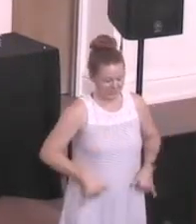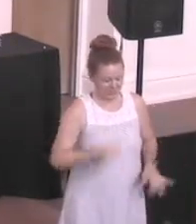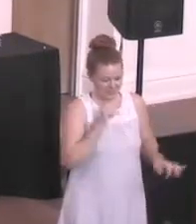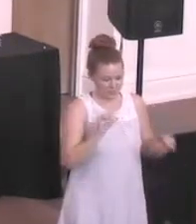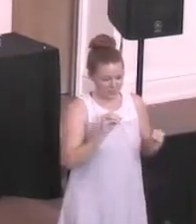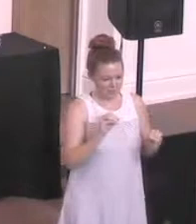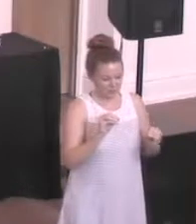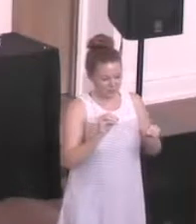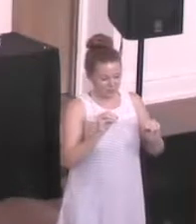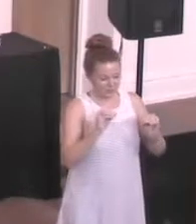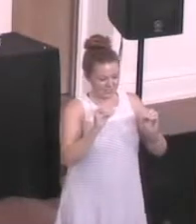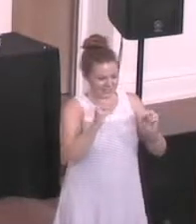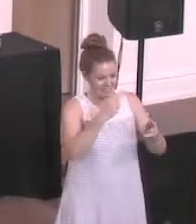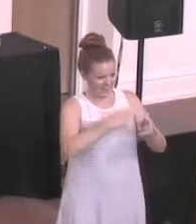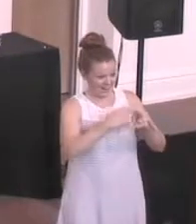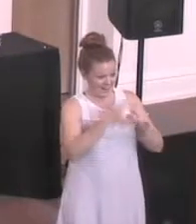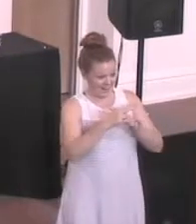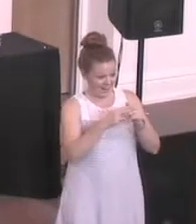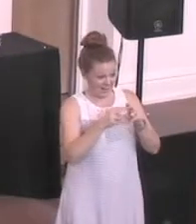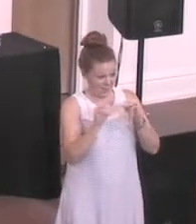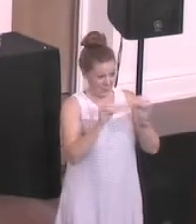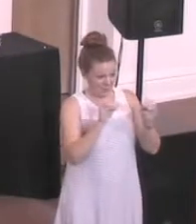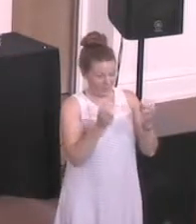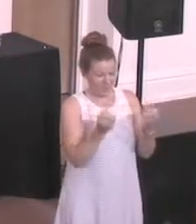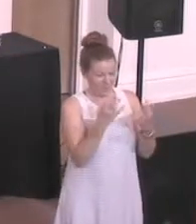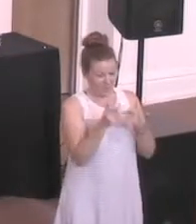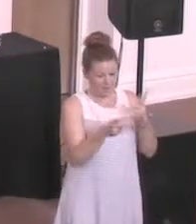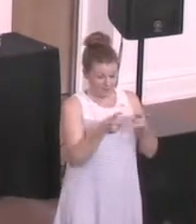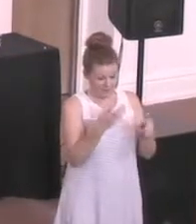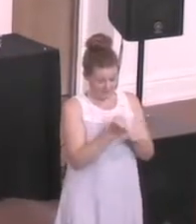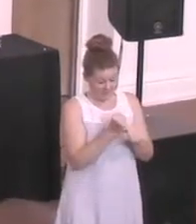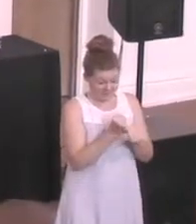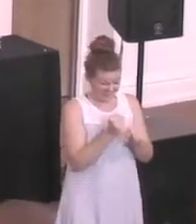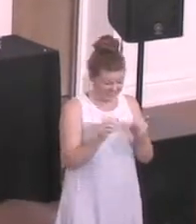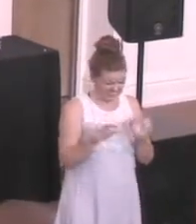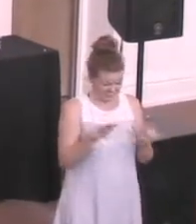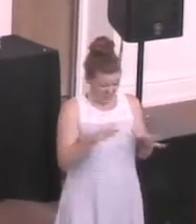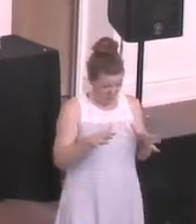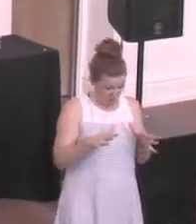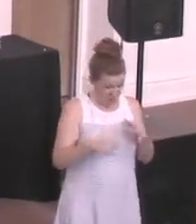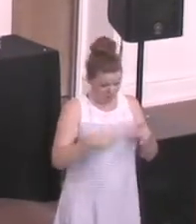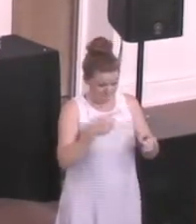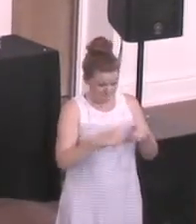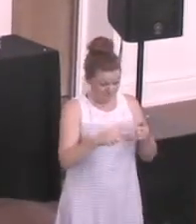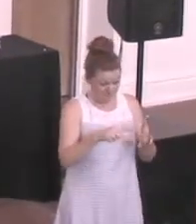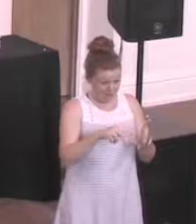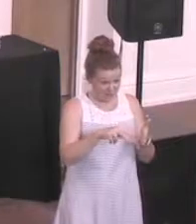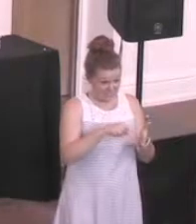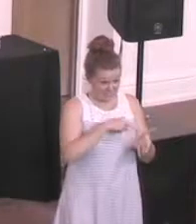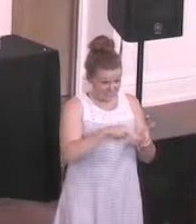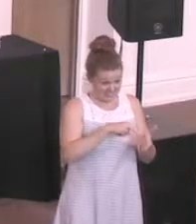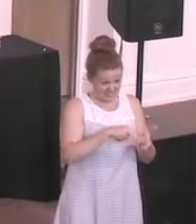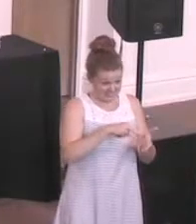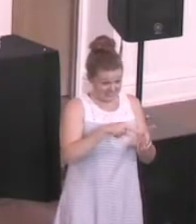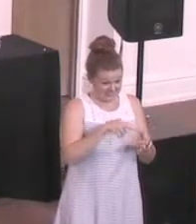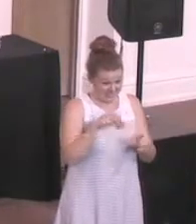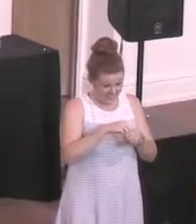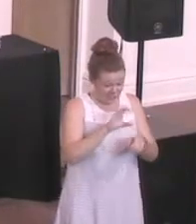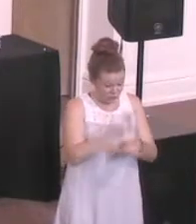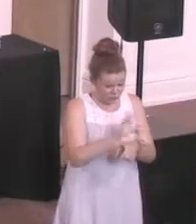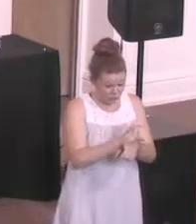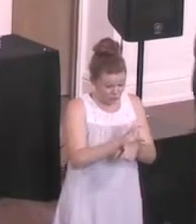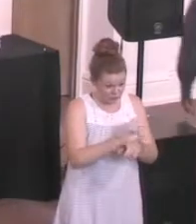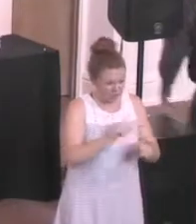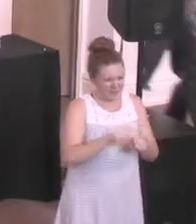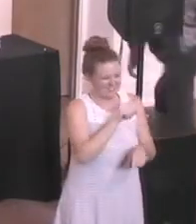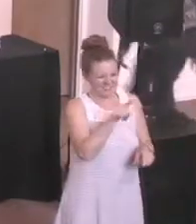hand motions. Okay, a lot of people get freaked out about dancing in church. You guys are about the least freaked out church I've ever been in. You guys are